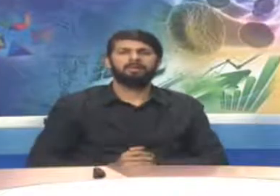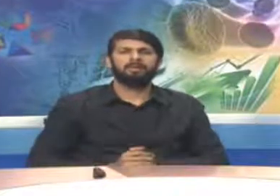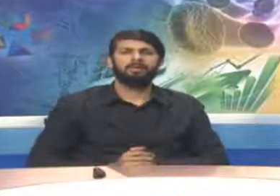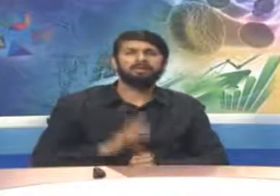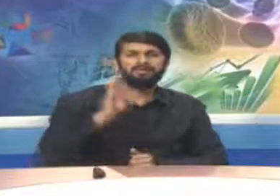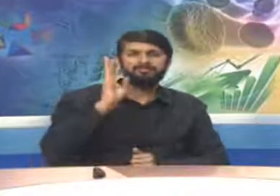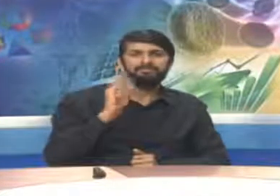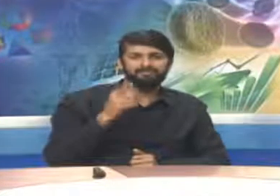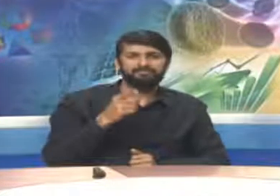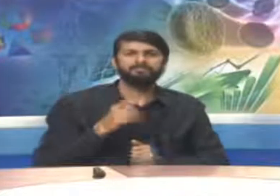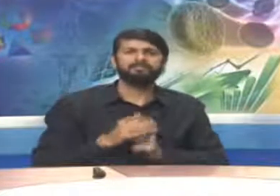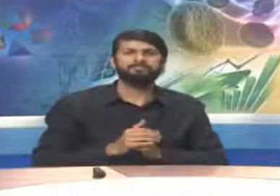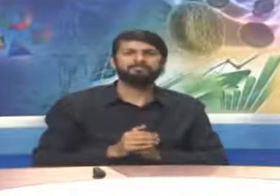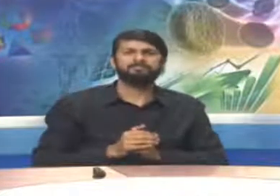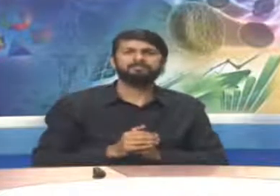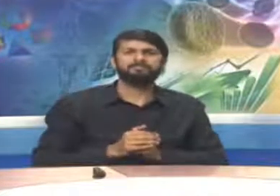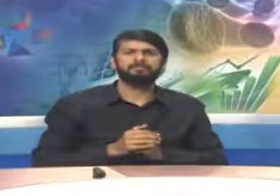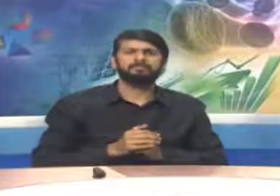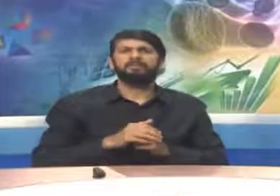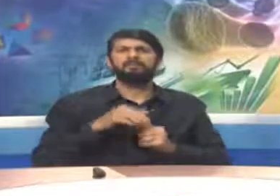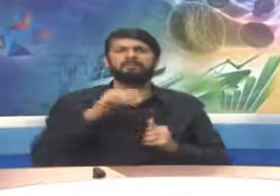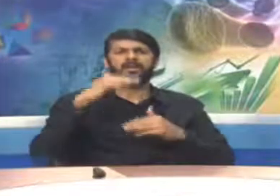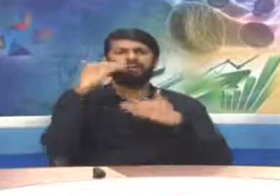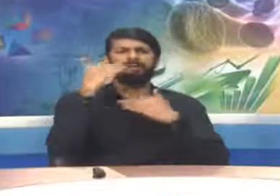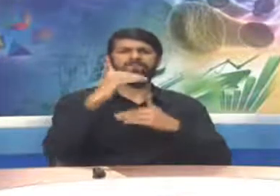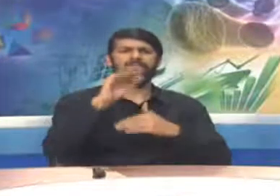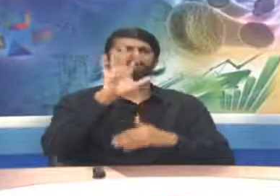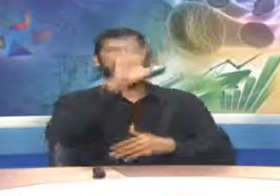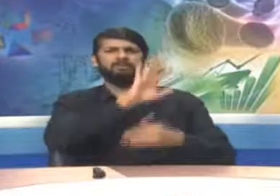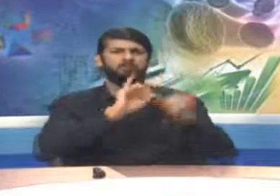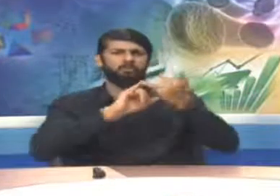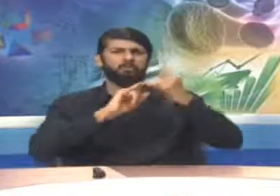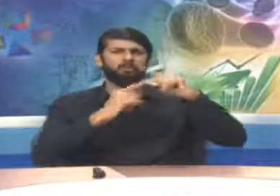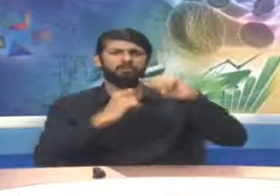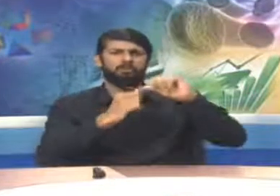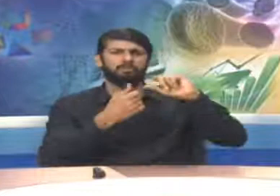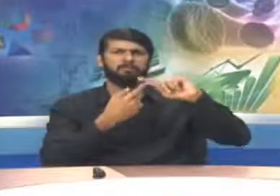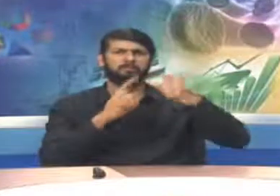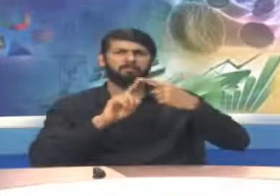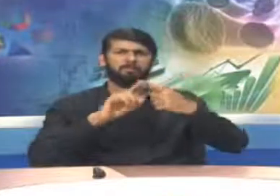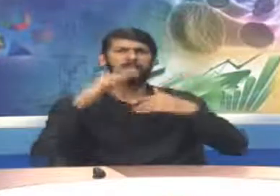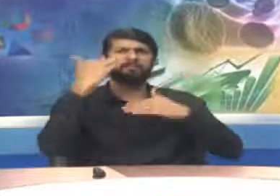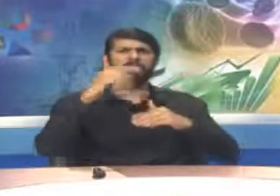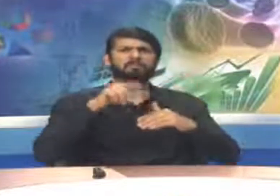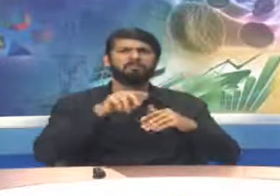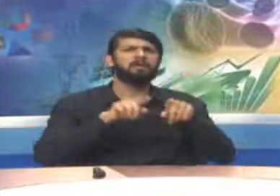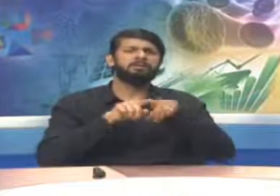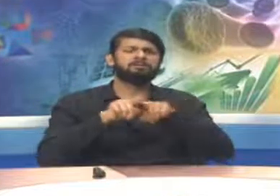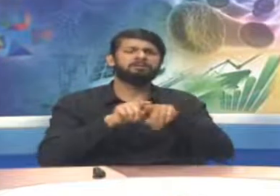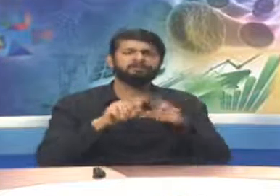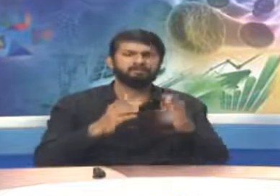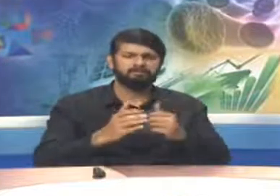Fourth, limited State.